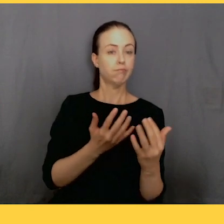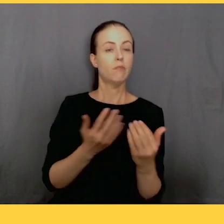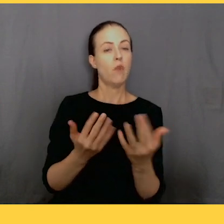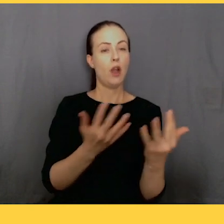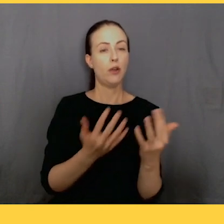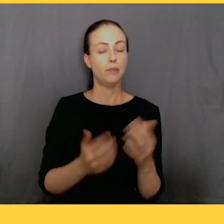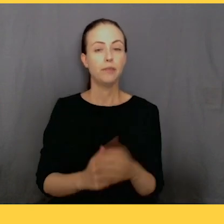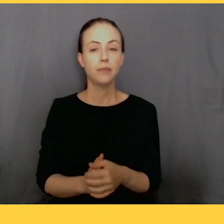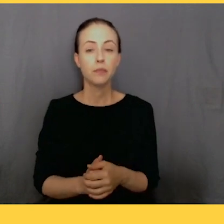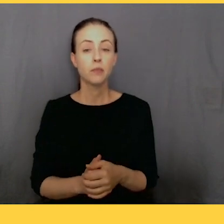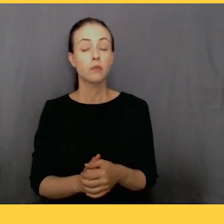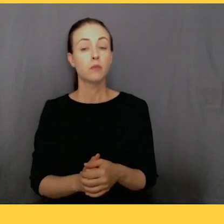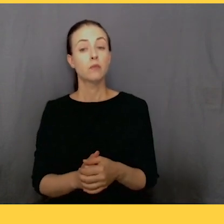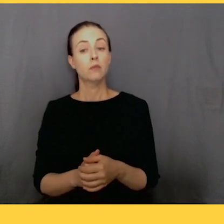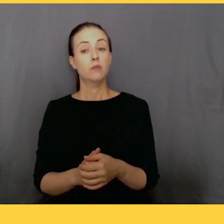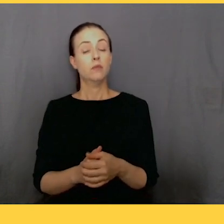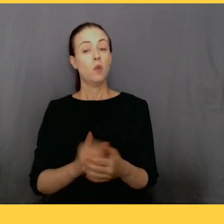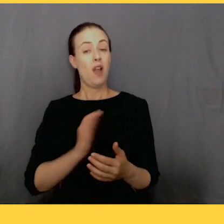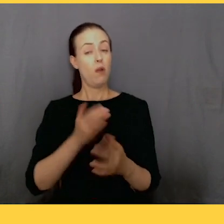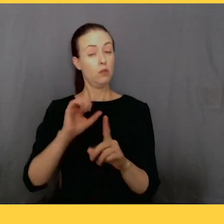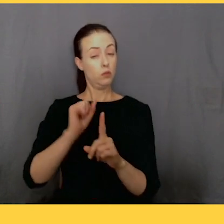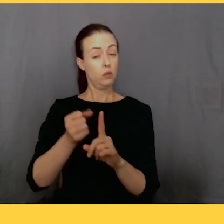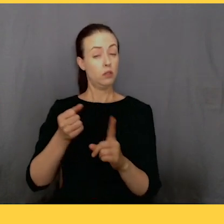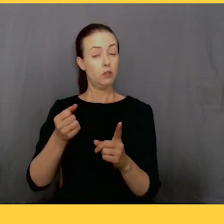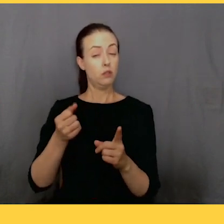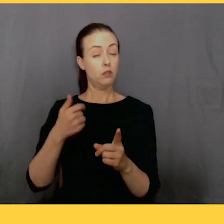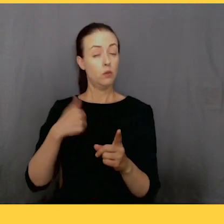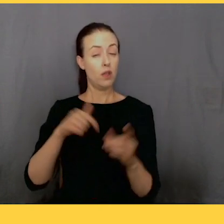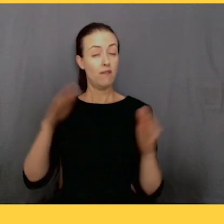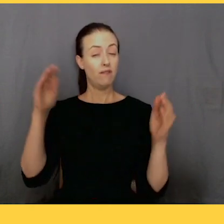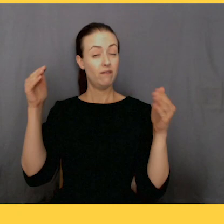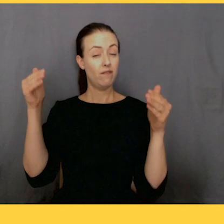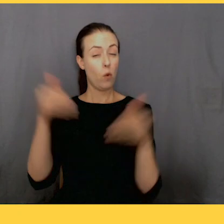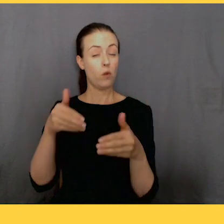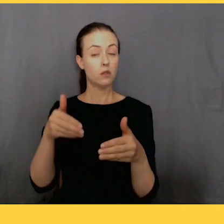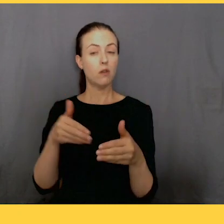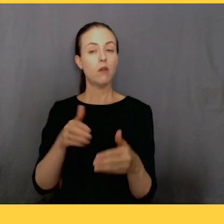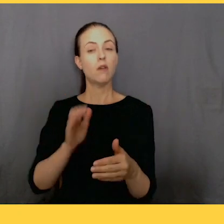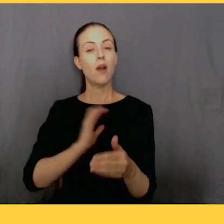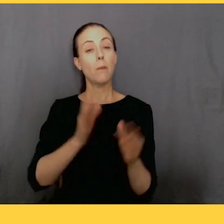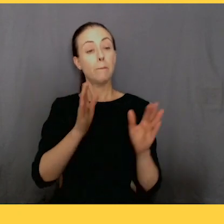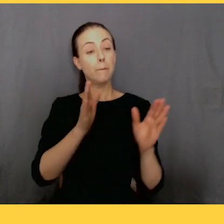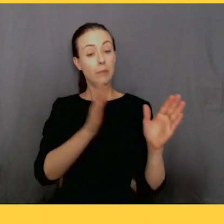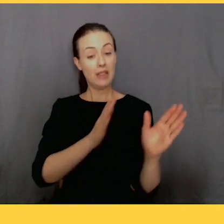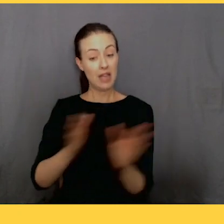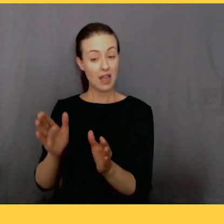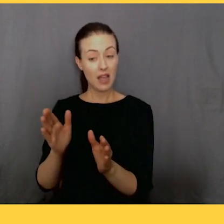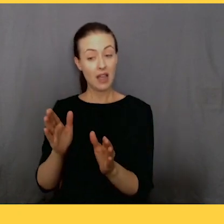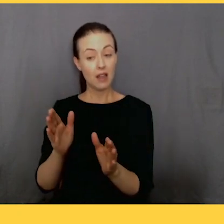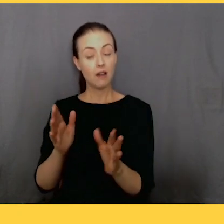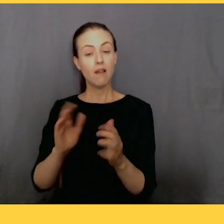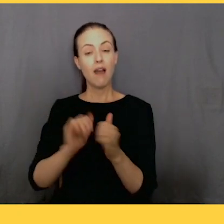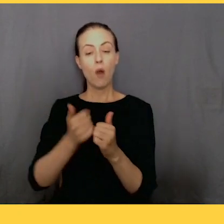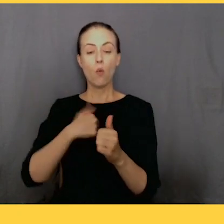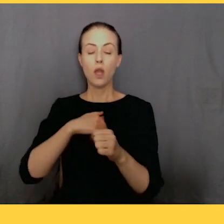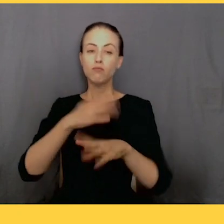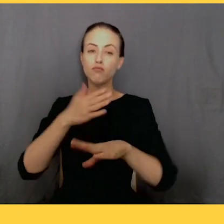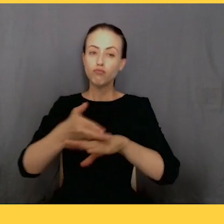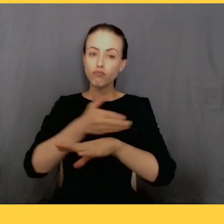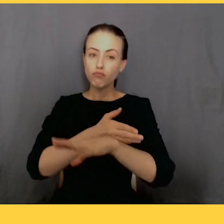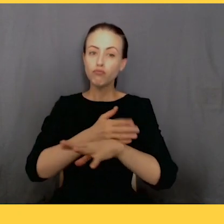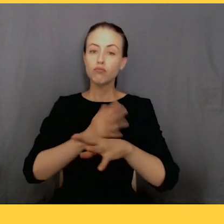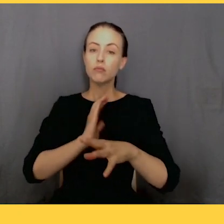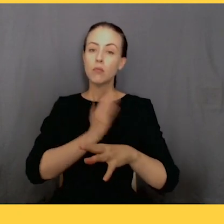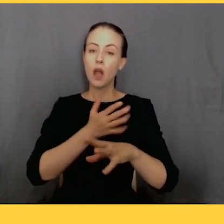really focusing on is elements of our operation plan, improvements in our infrastructures to